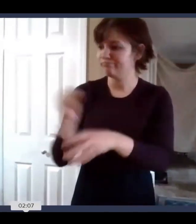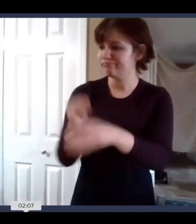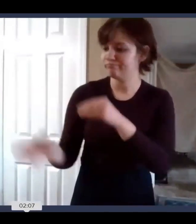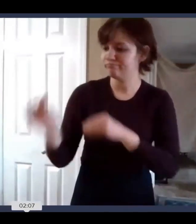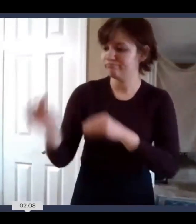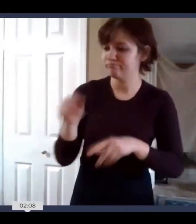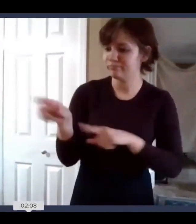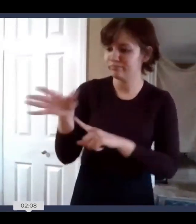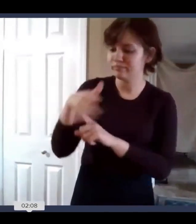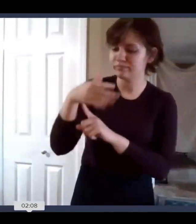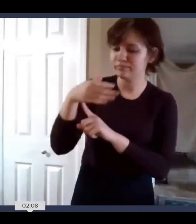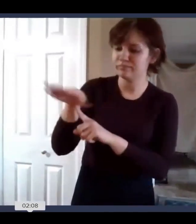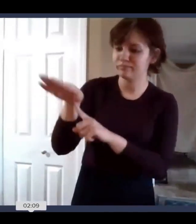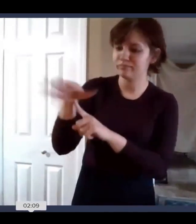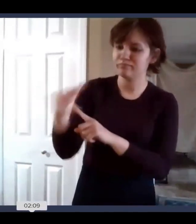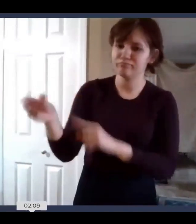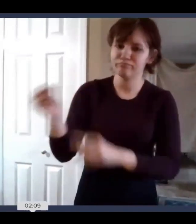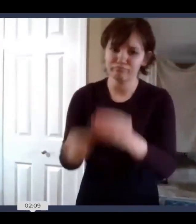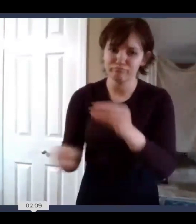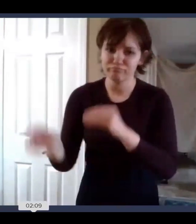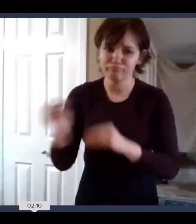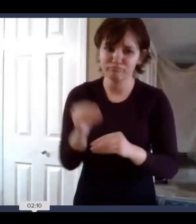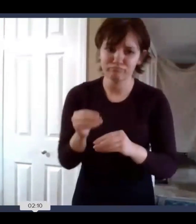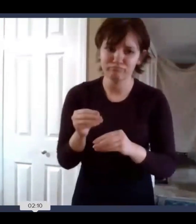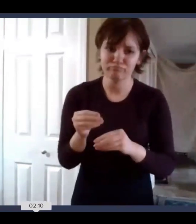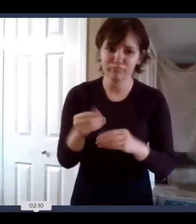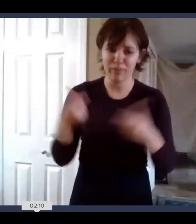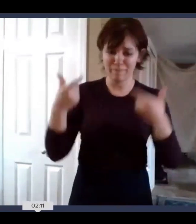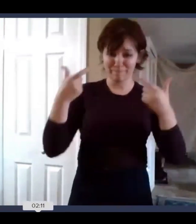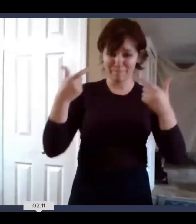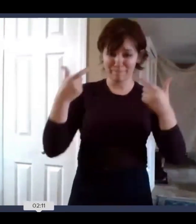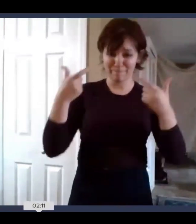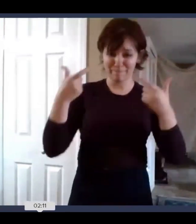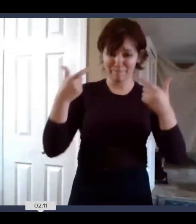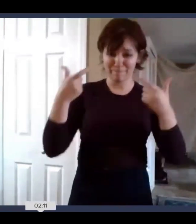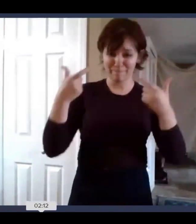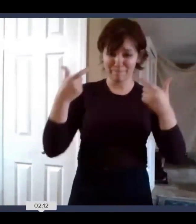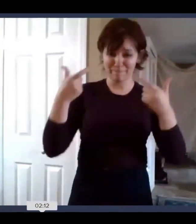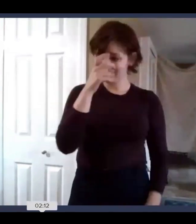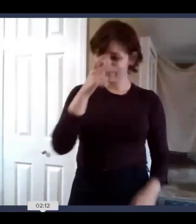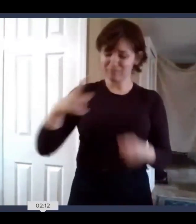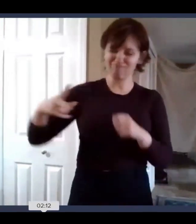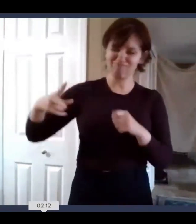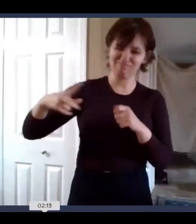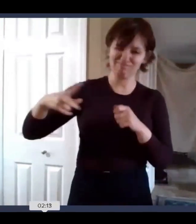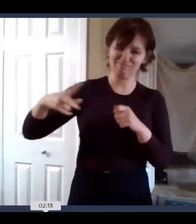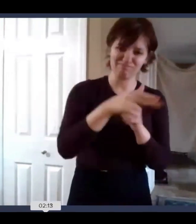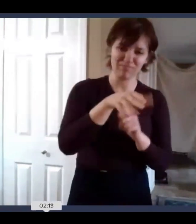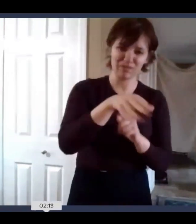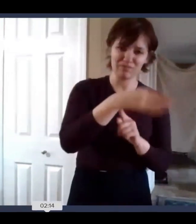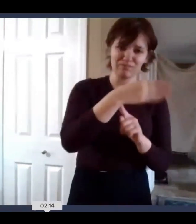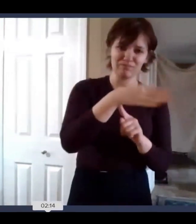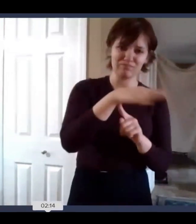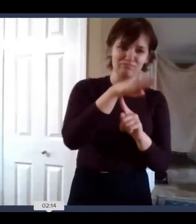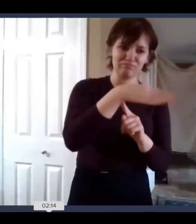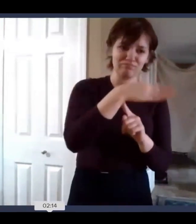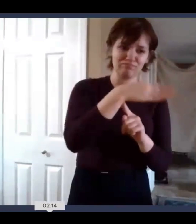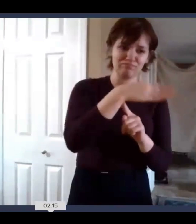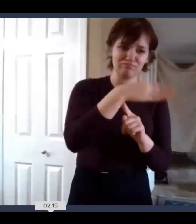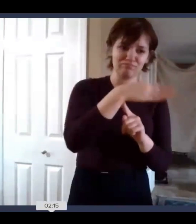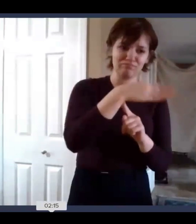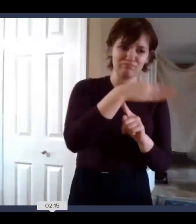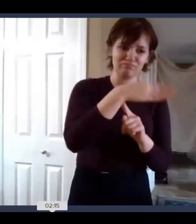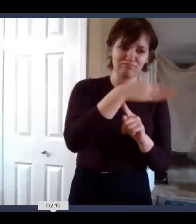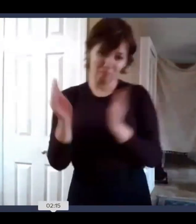gardens. They take there are certain ants, big ones, that cut the leaves. They take them into the nest. Smaller ones chew the leaves